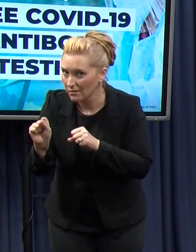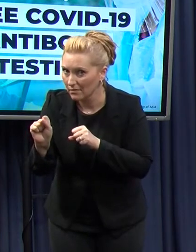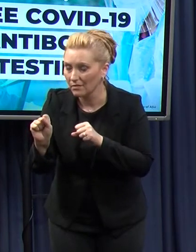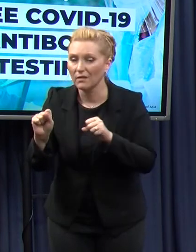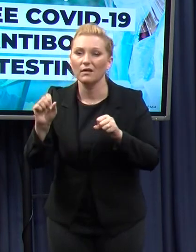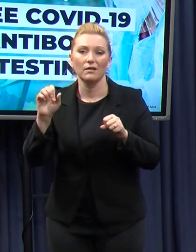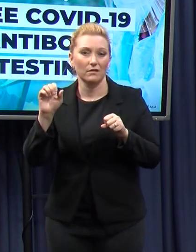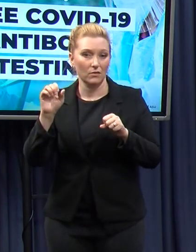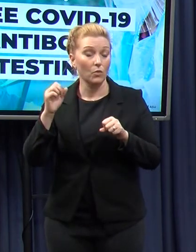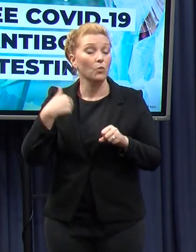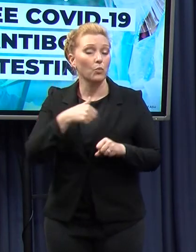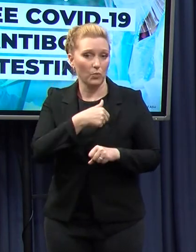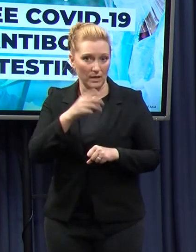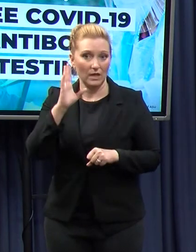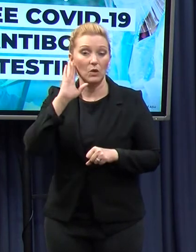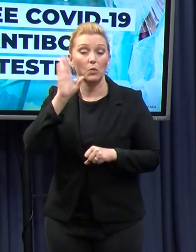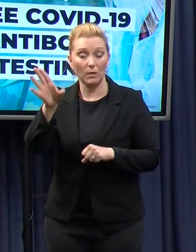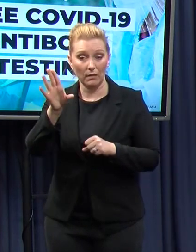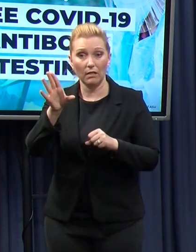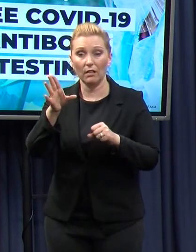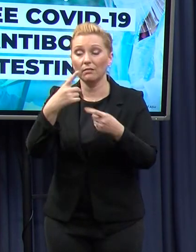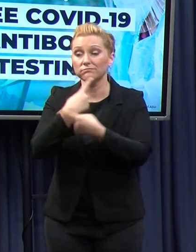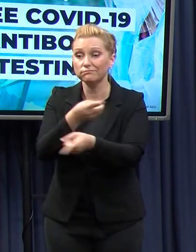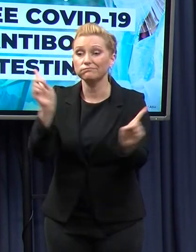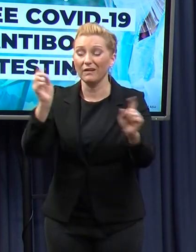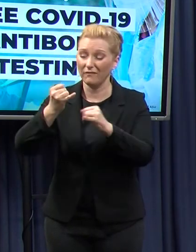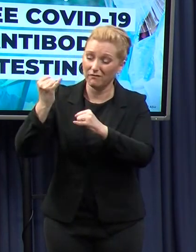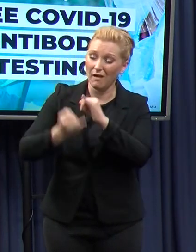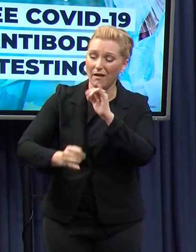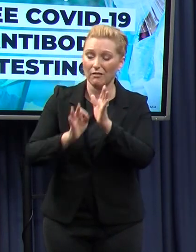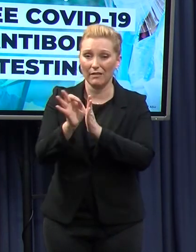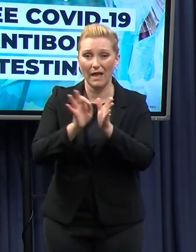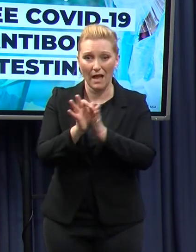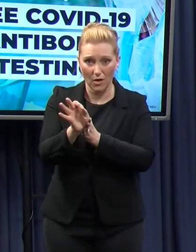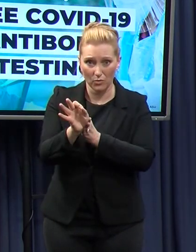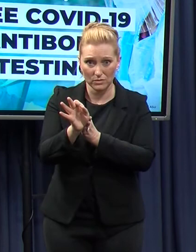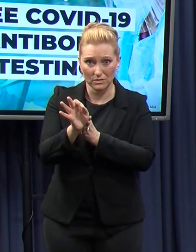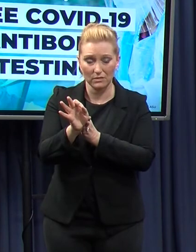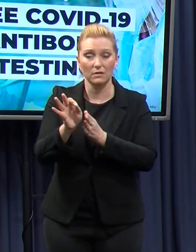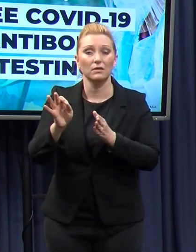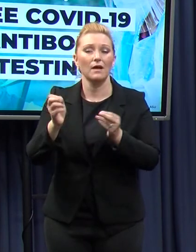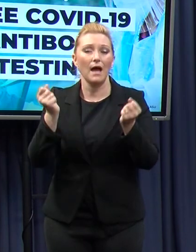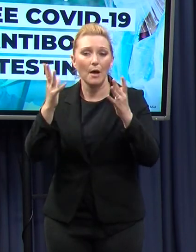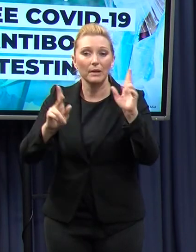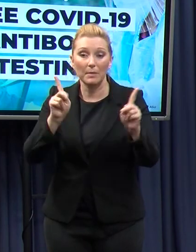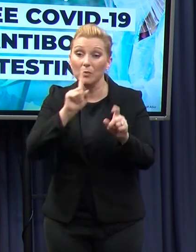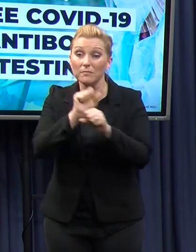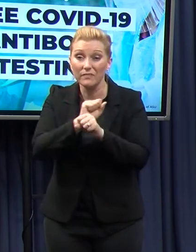final count of deaths caused by and associated with COVID-19 after the pandemic.